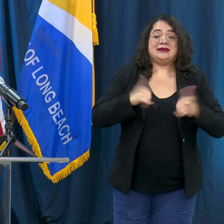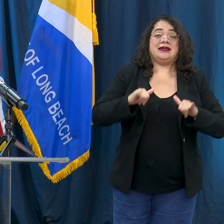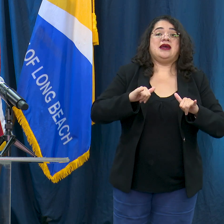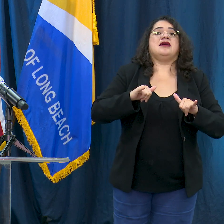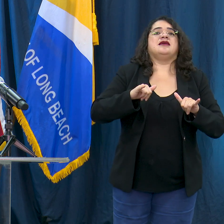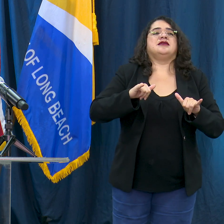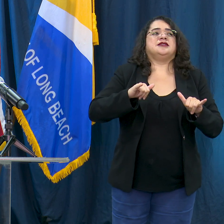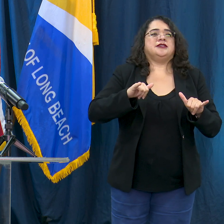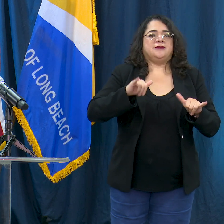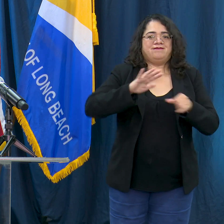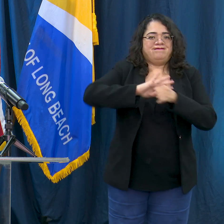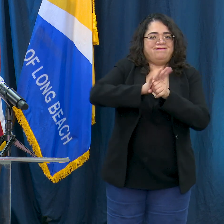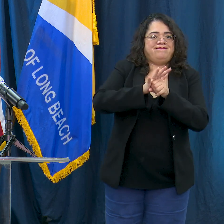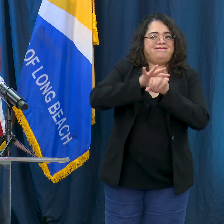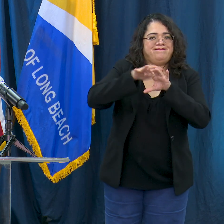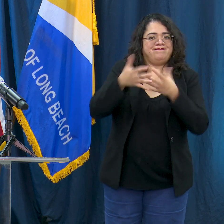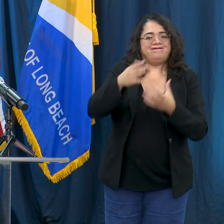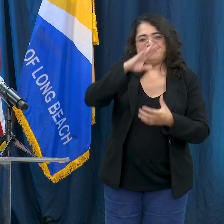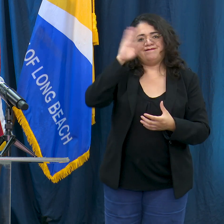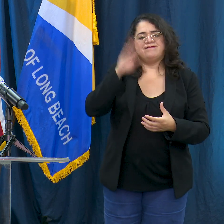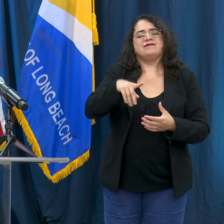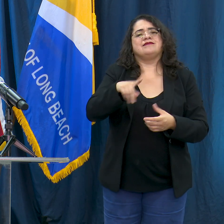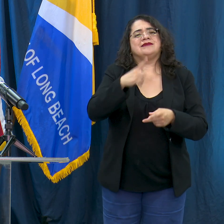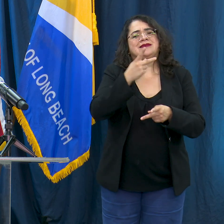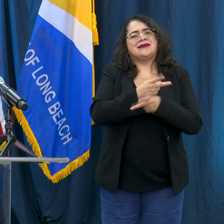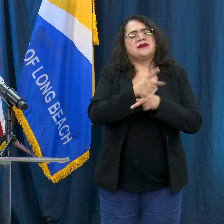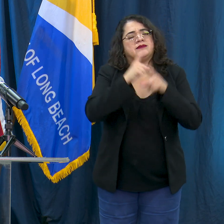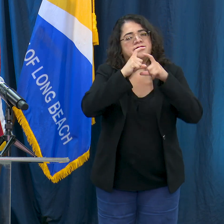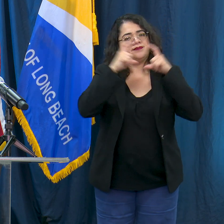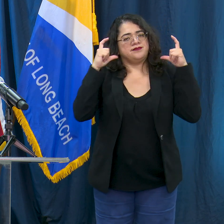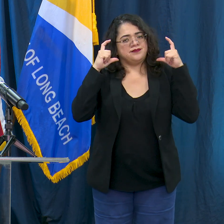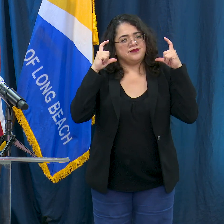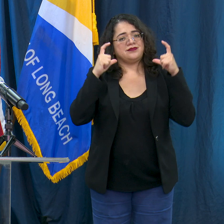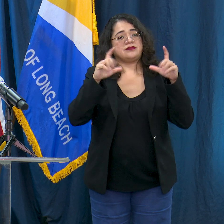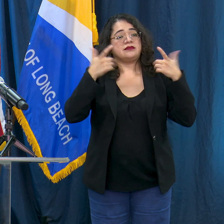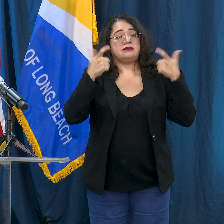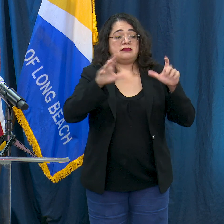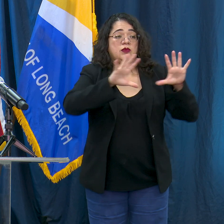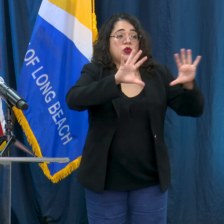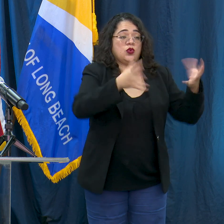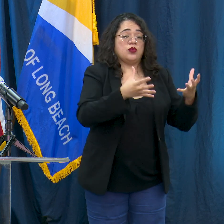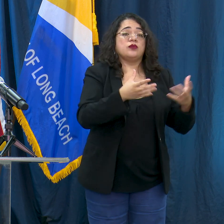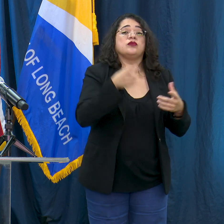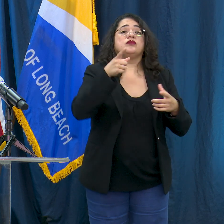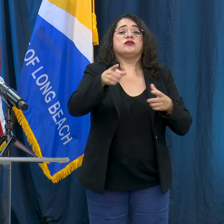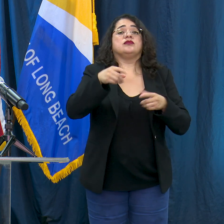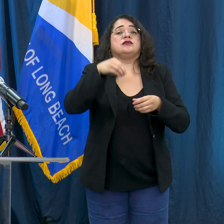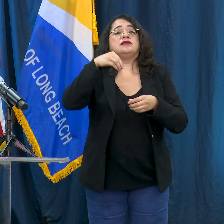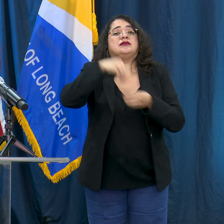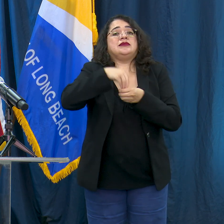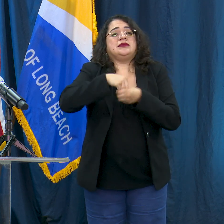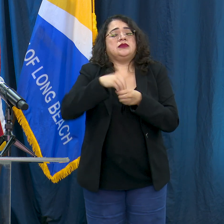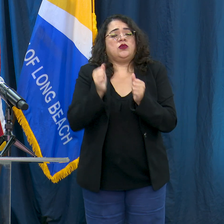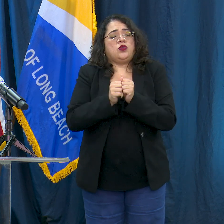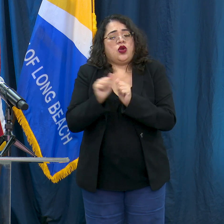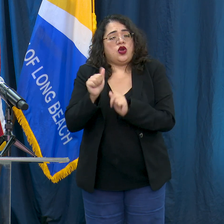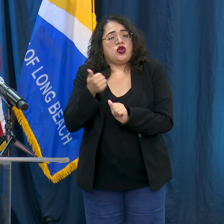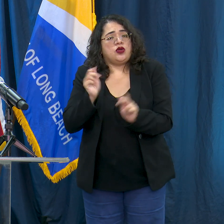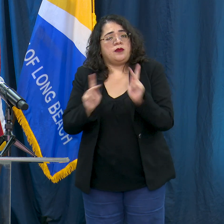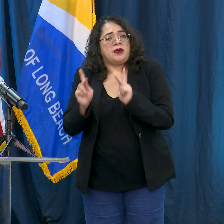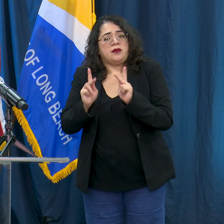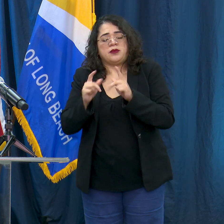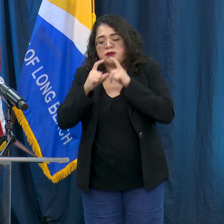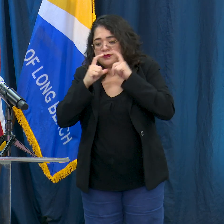to be vigilant in making sure that your face coverings are on when you are in groups, that they are on when you are inside with other people, that you're keeping